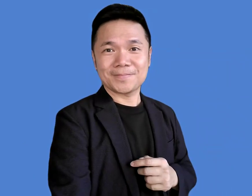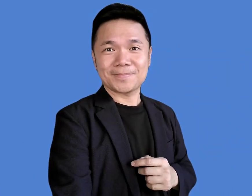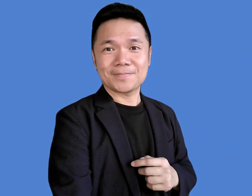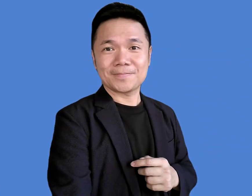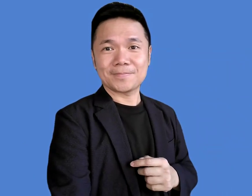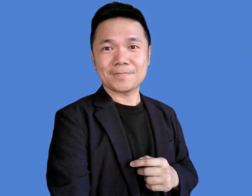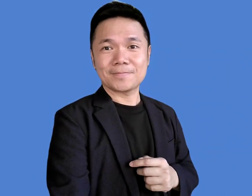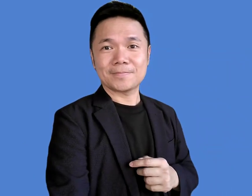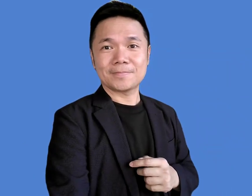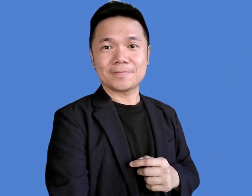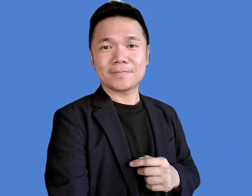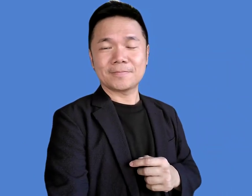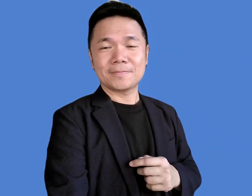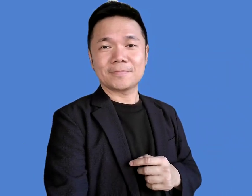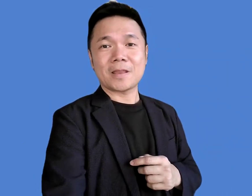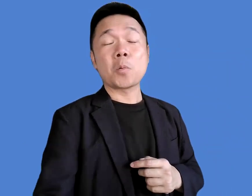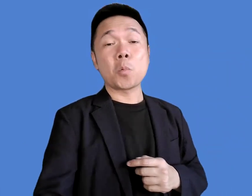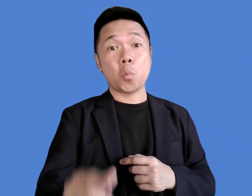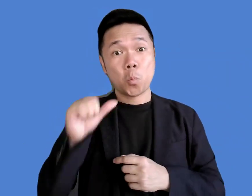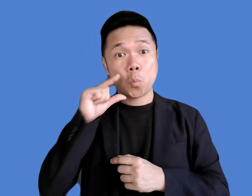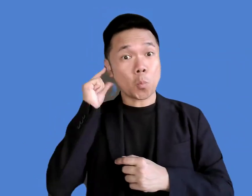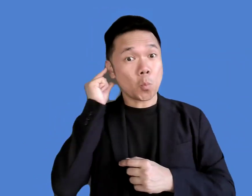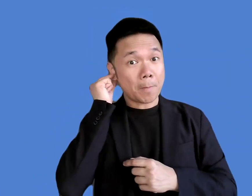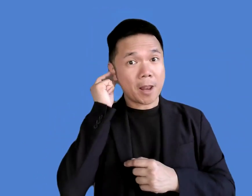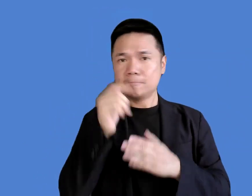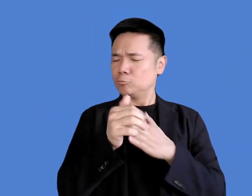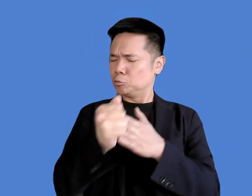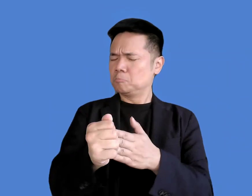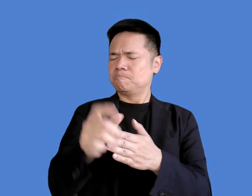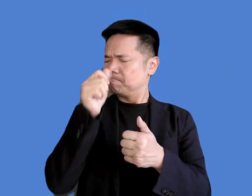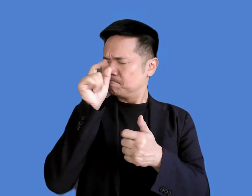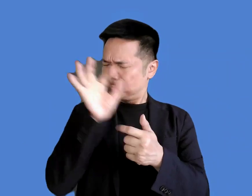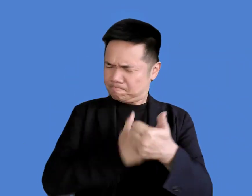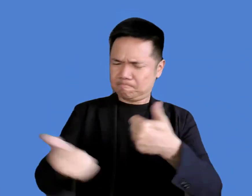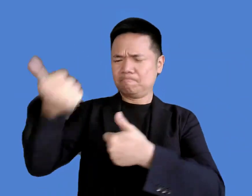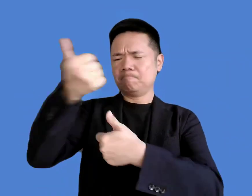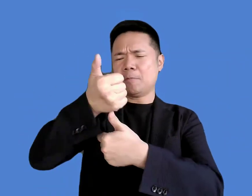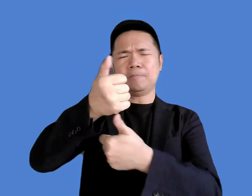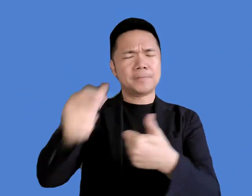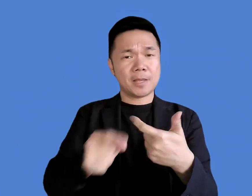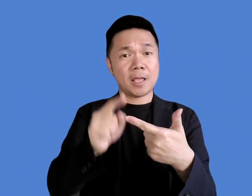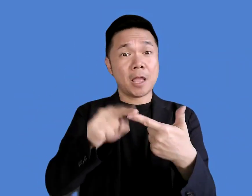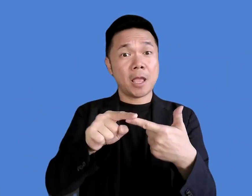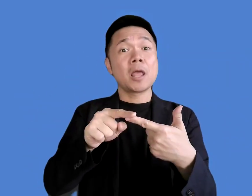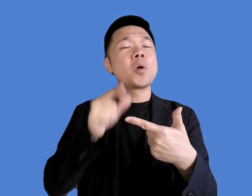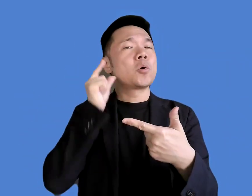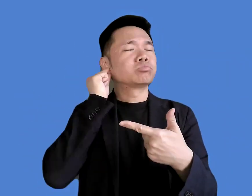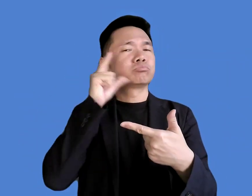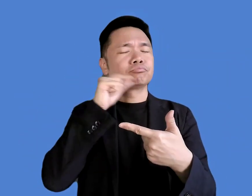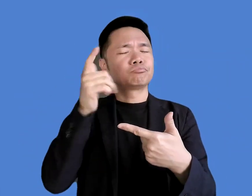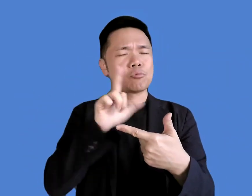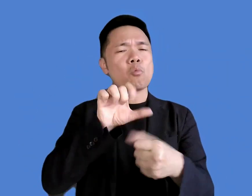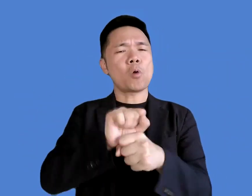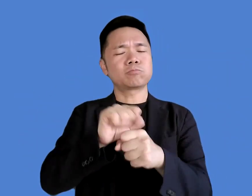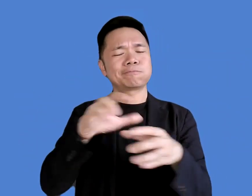in leadership and gender inclusive workplace is the areas where people still think there needs to be the most action. Okay,